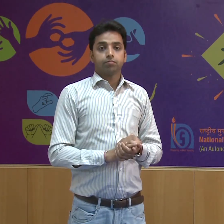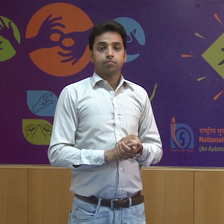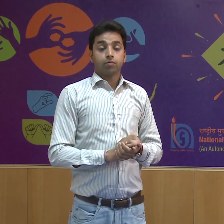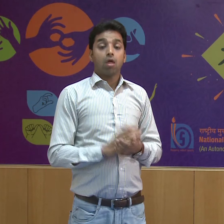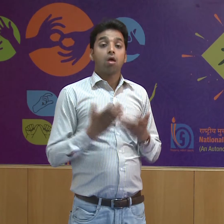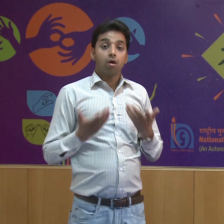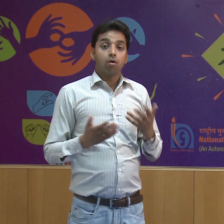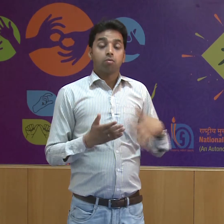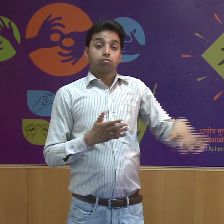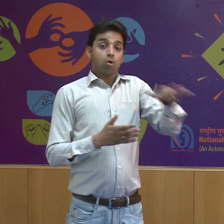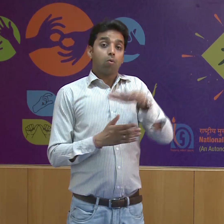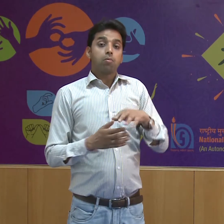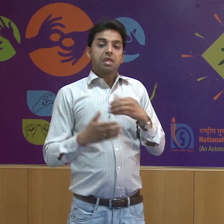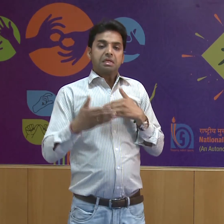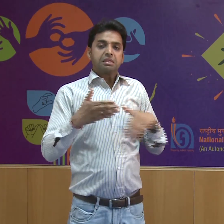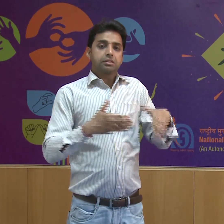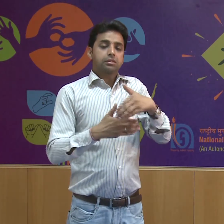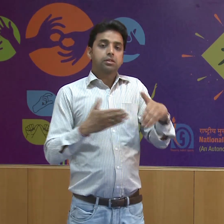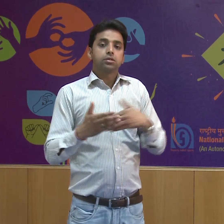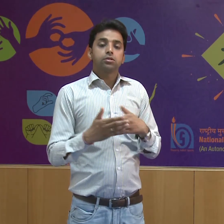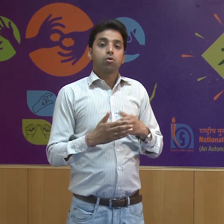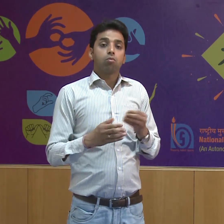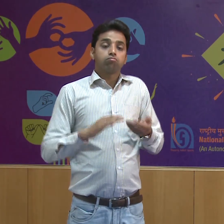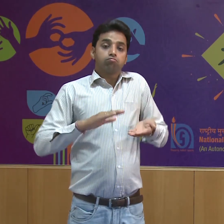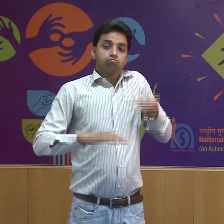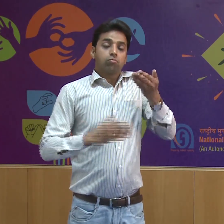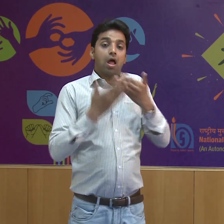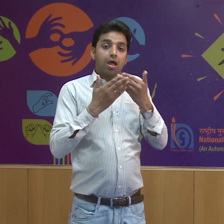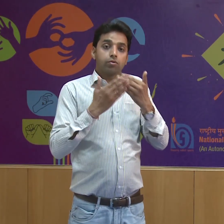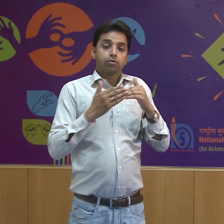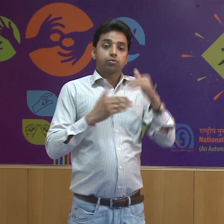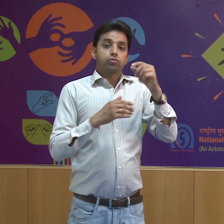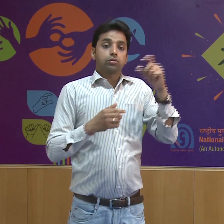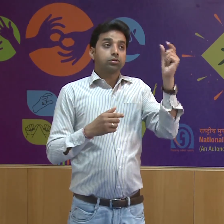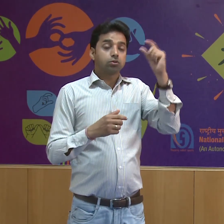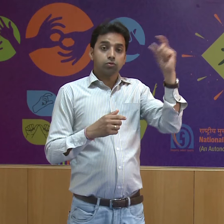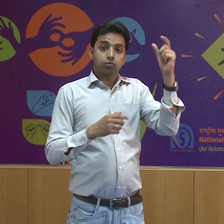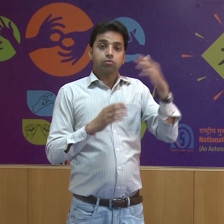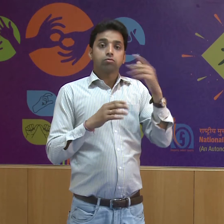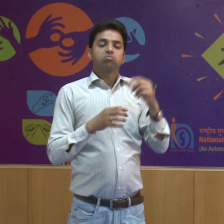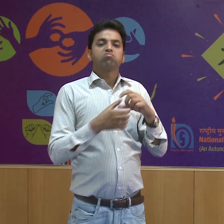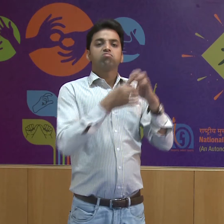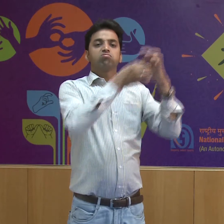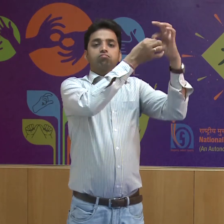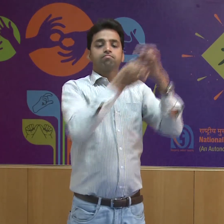however, the condition of most of the higher education institution in the country is not good.